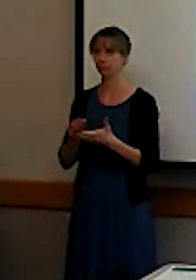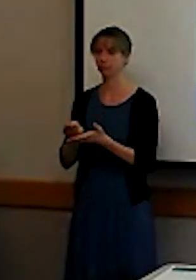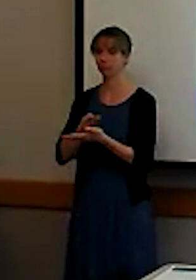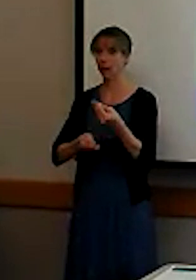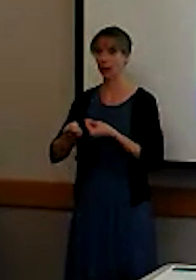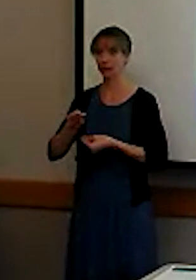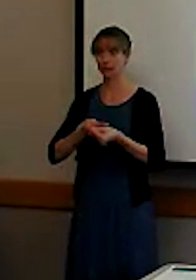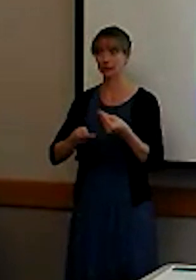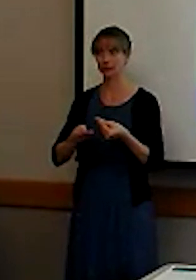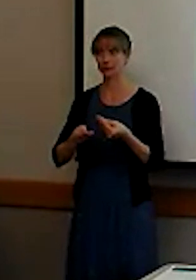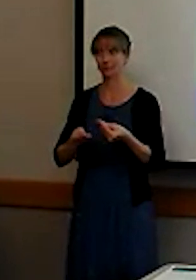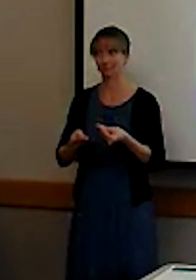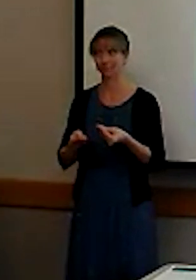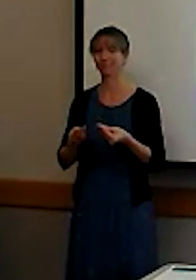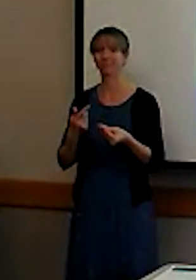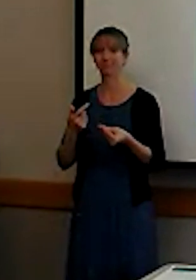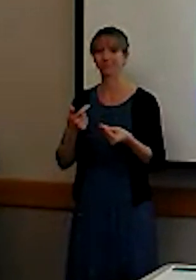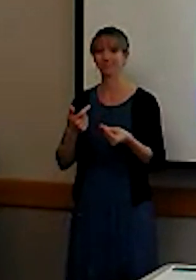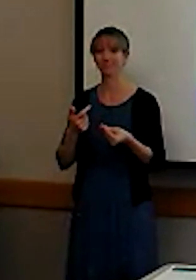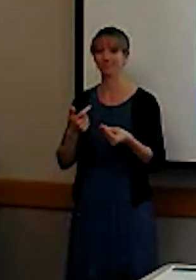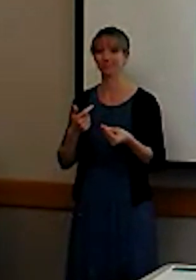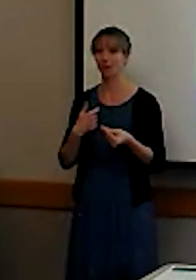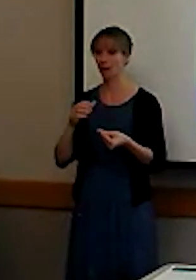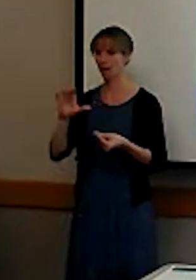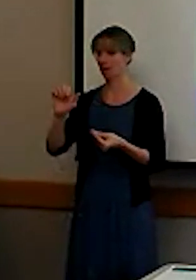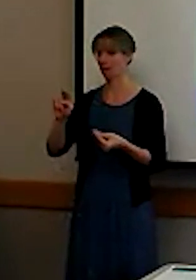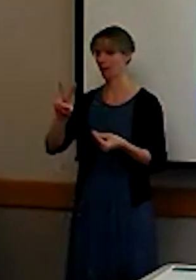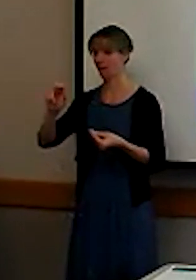Budgeting. So I am not a Canva